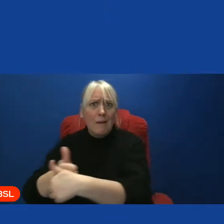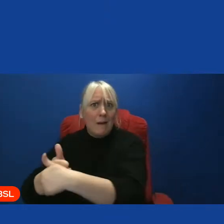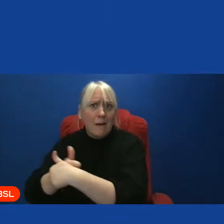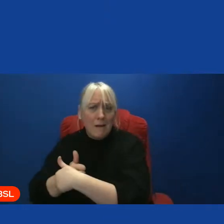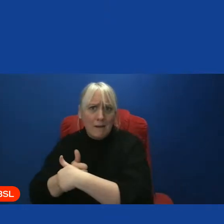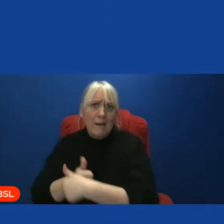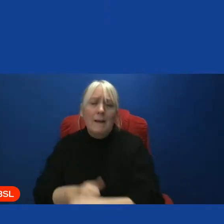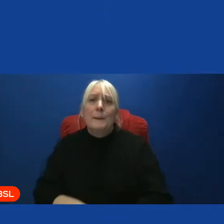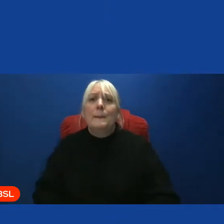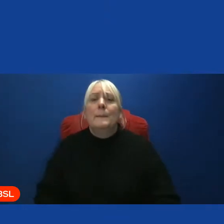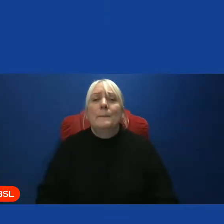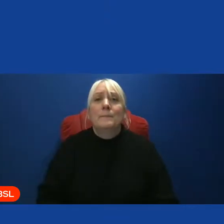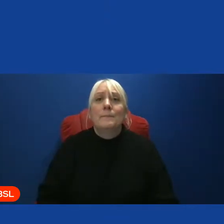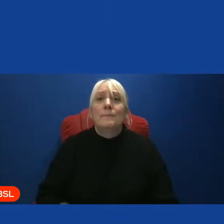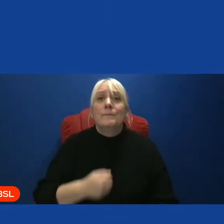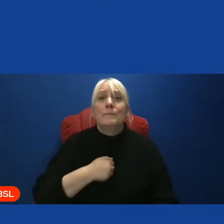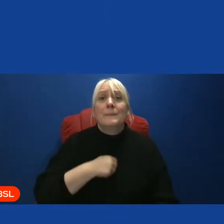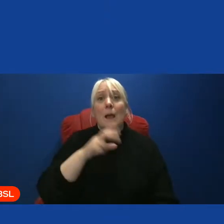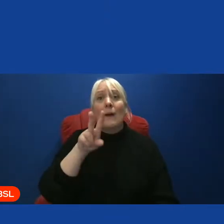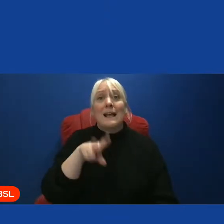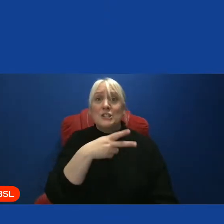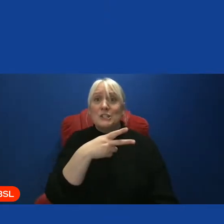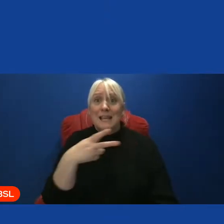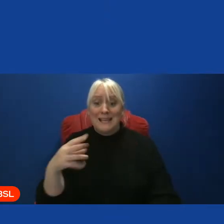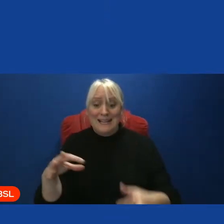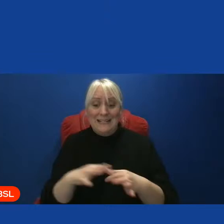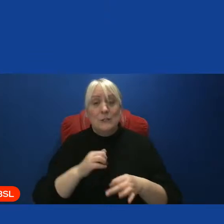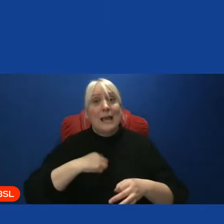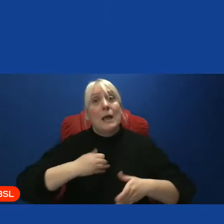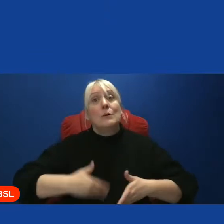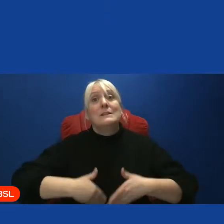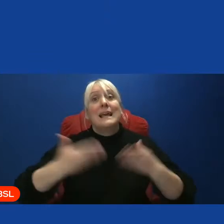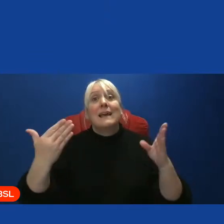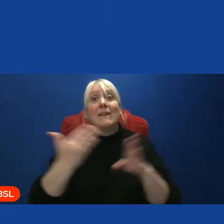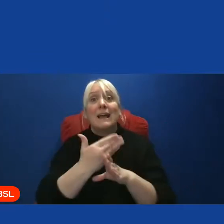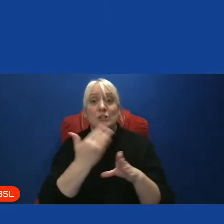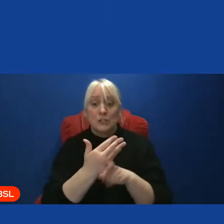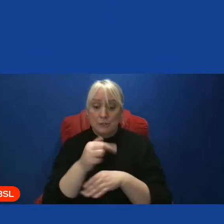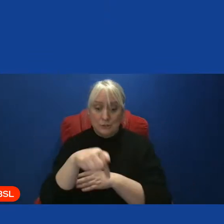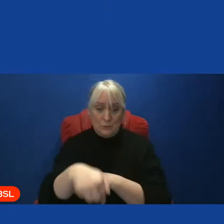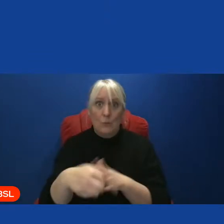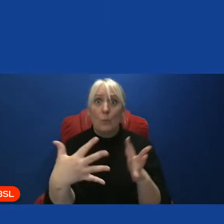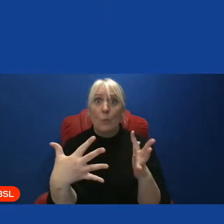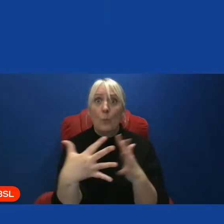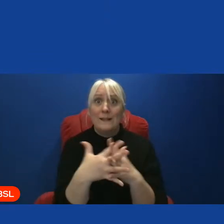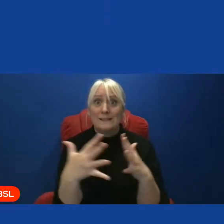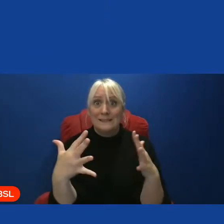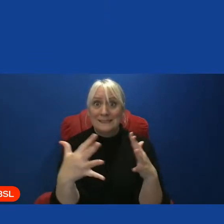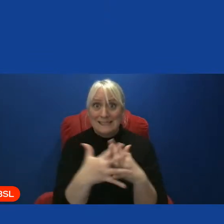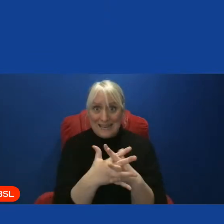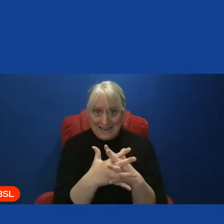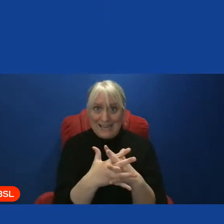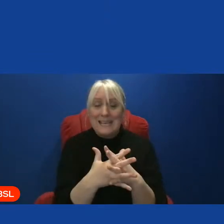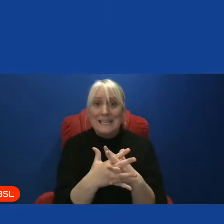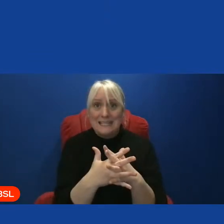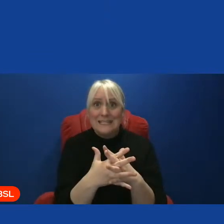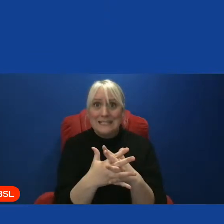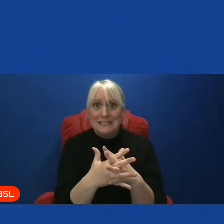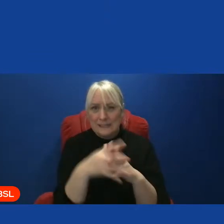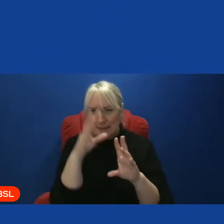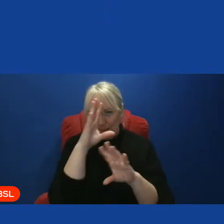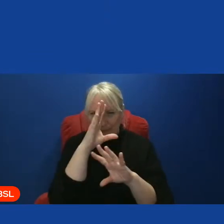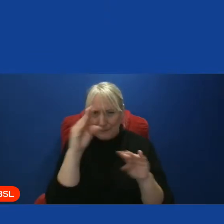call and hashtag for our day of action on Wednesday, which, by the way,